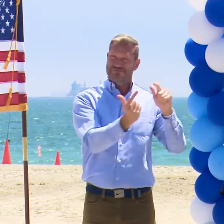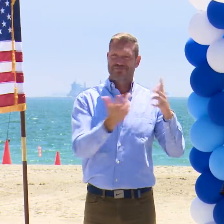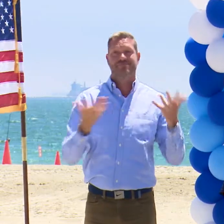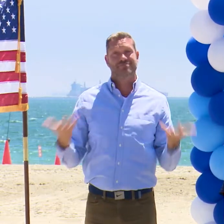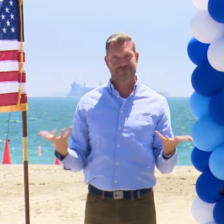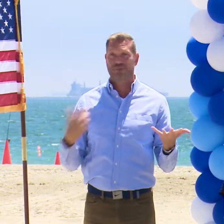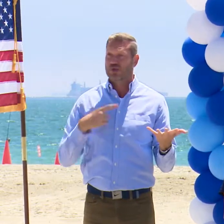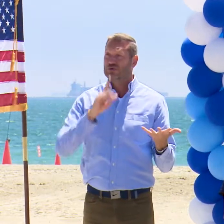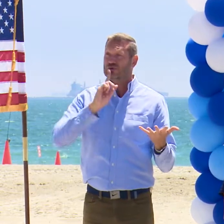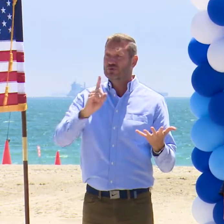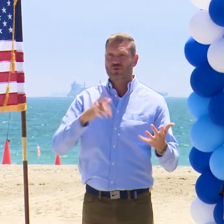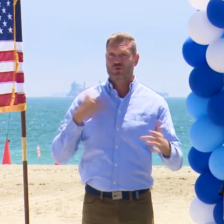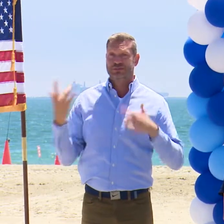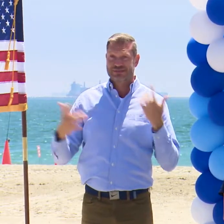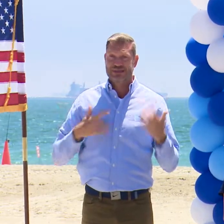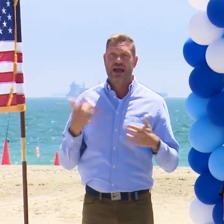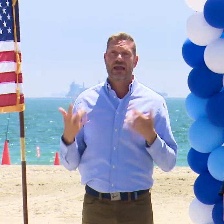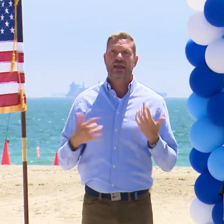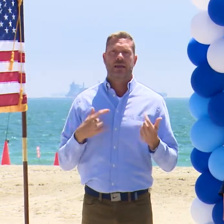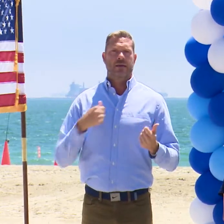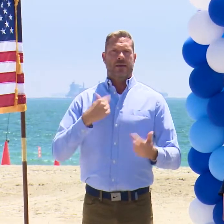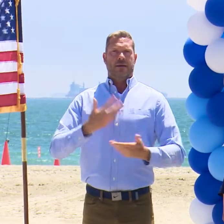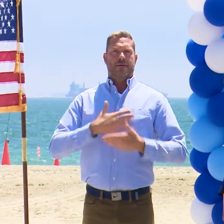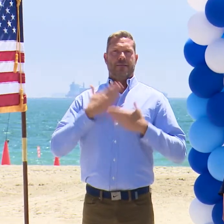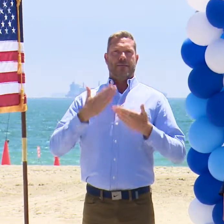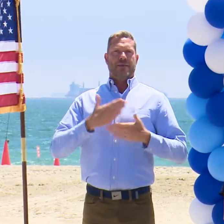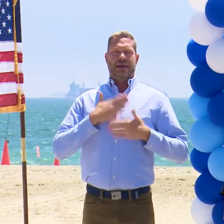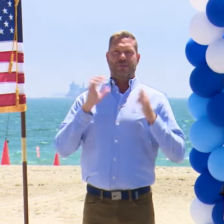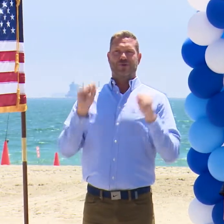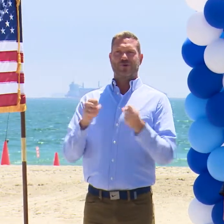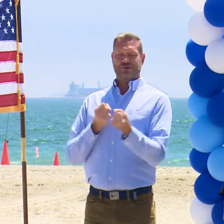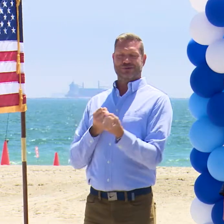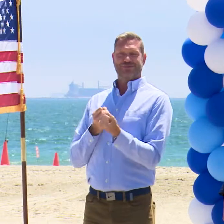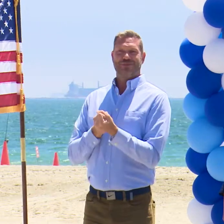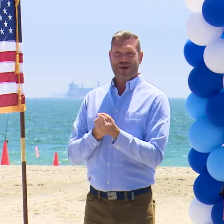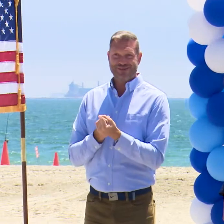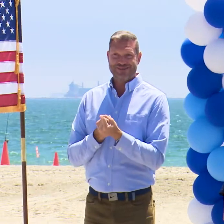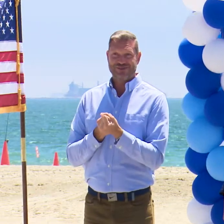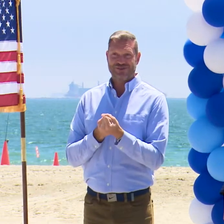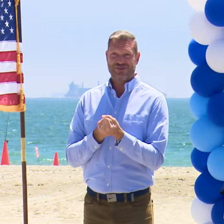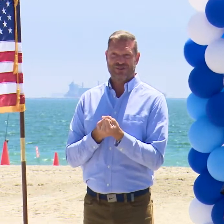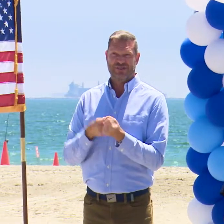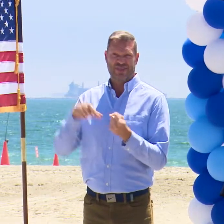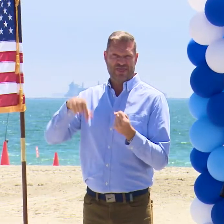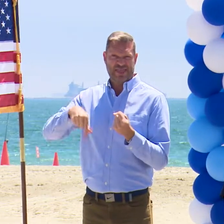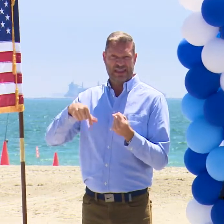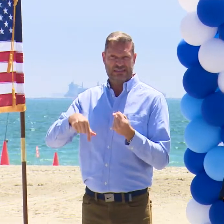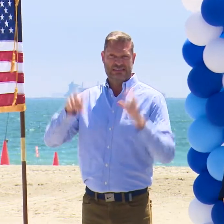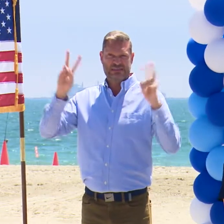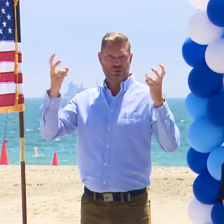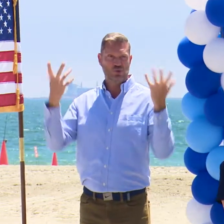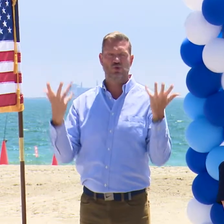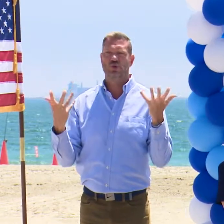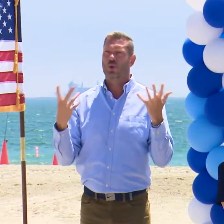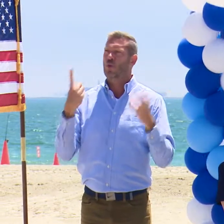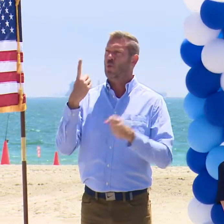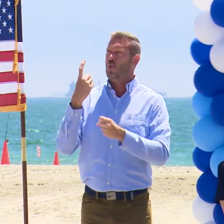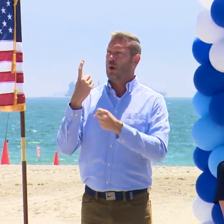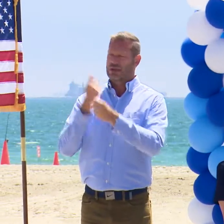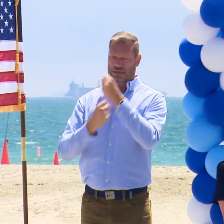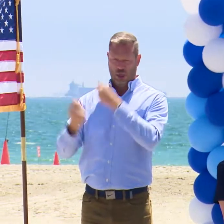thing. I'm glad to have been able to sponsor this item. About, I think it was about a year ago this